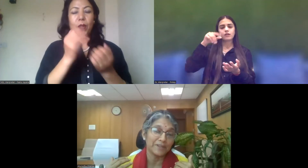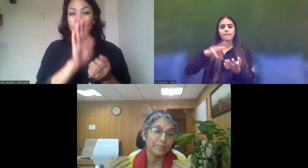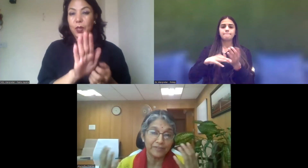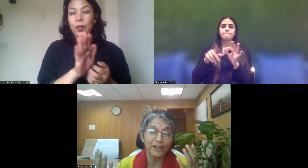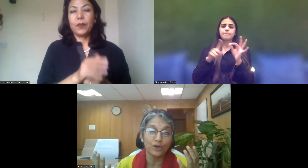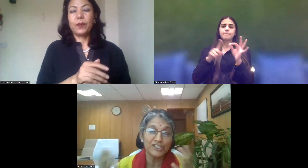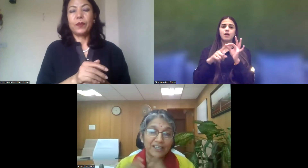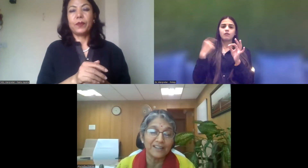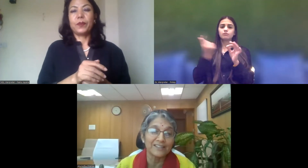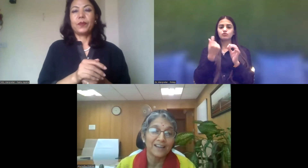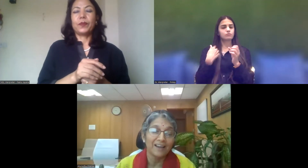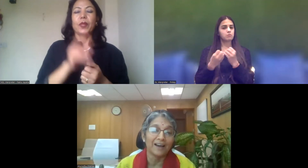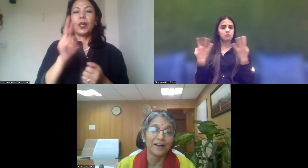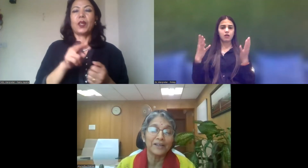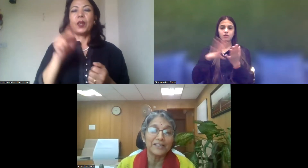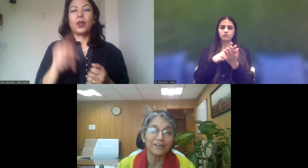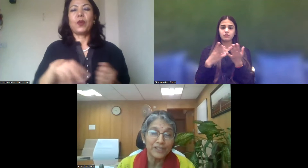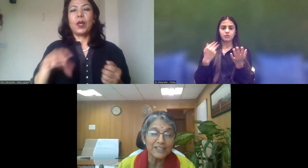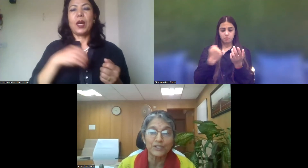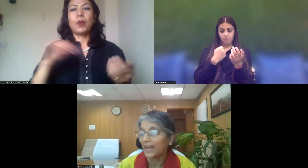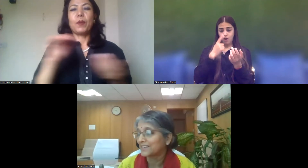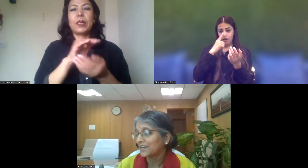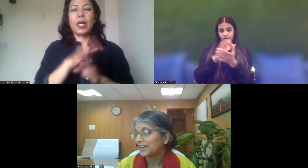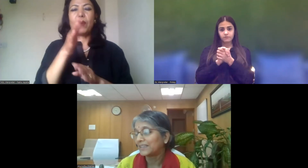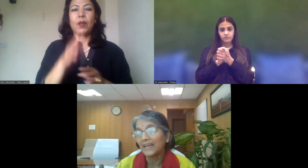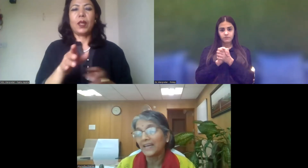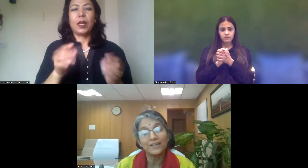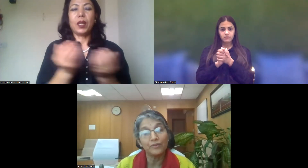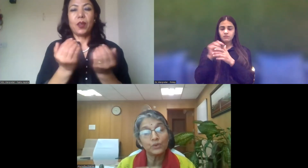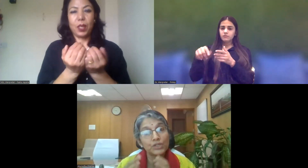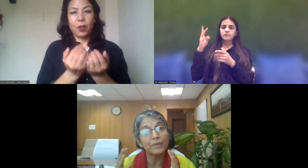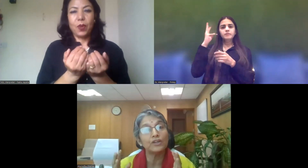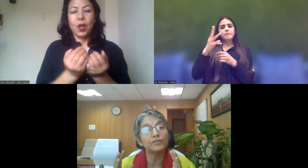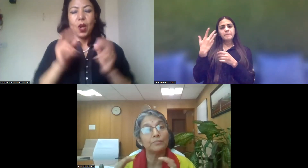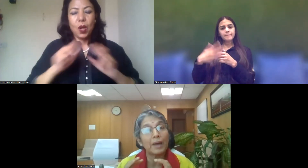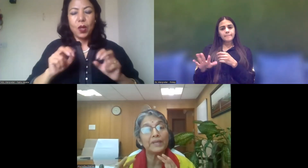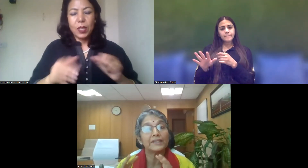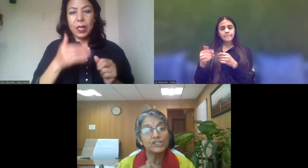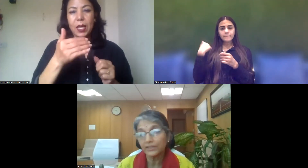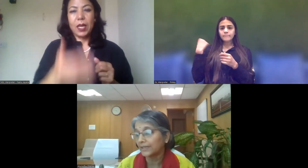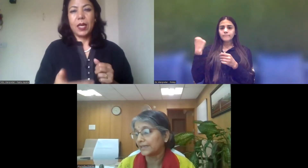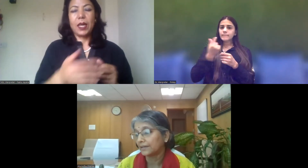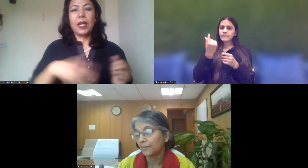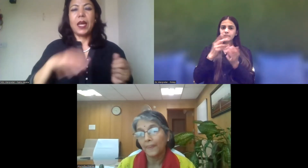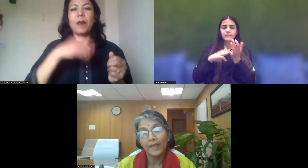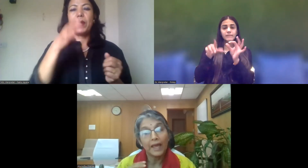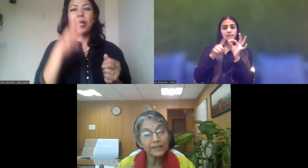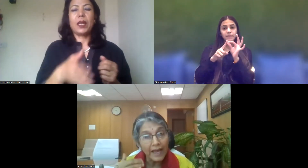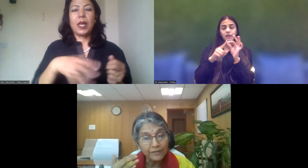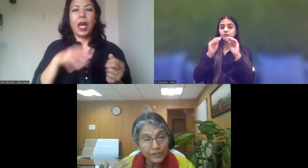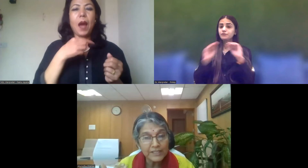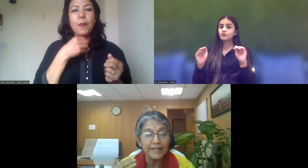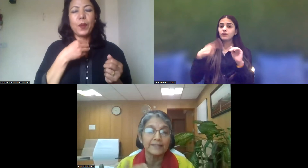maps. My friend Loli Chen is a witness to that we used many of the mapping that the children did, and